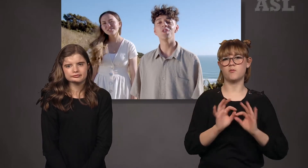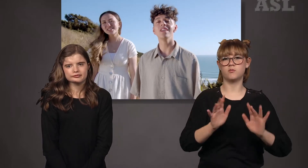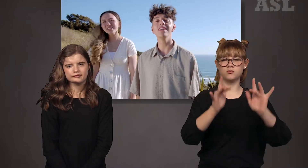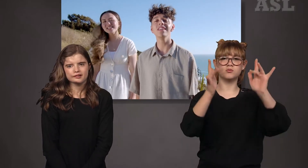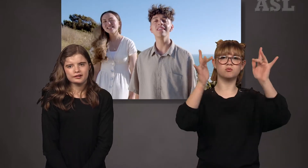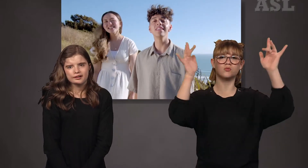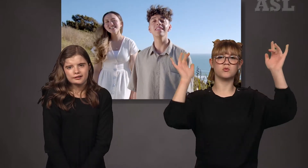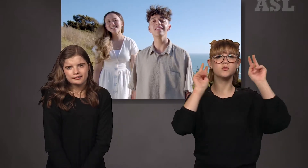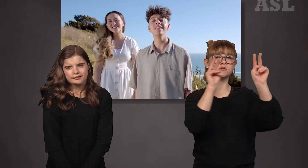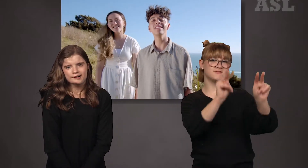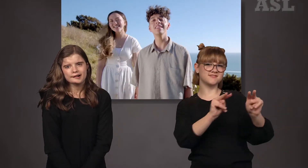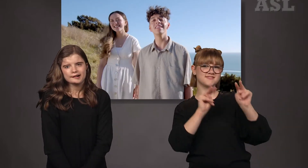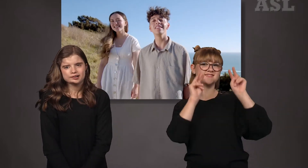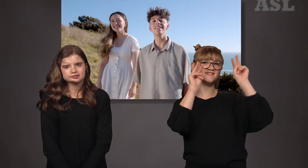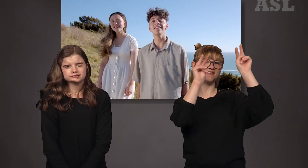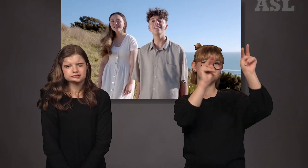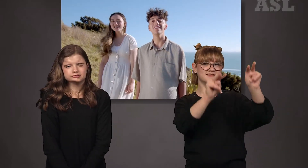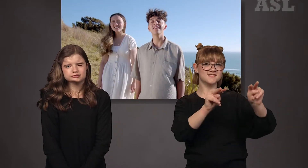stream